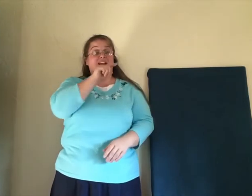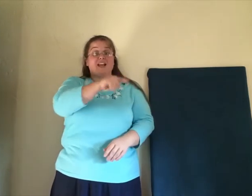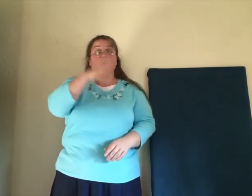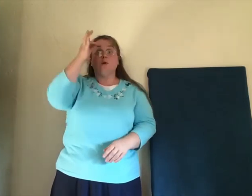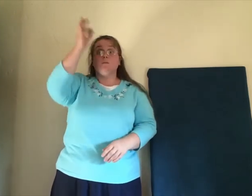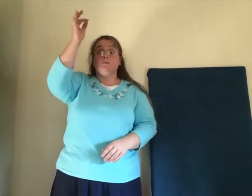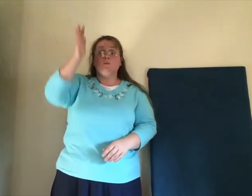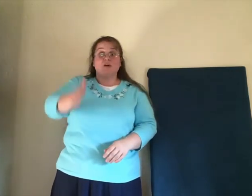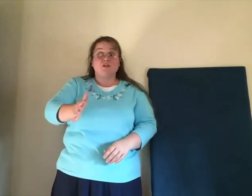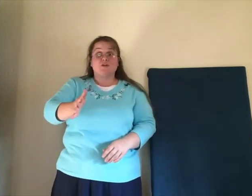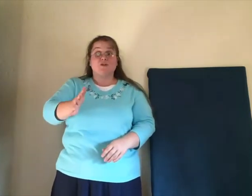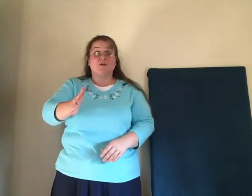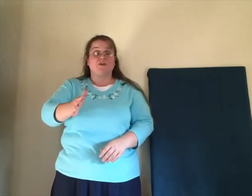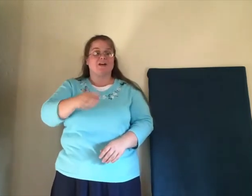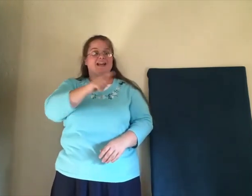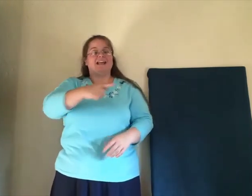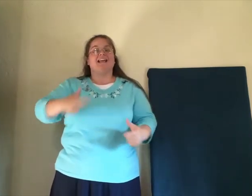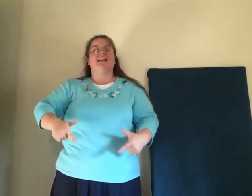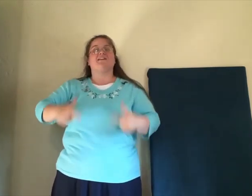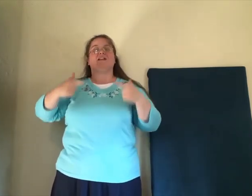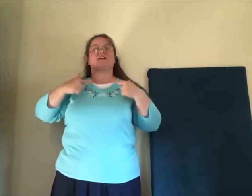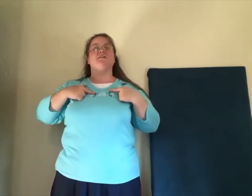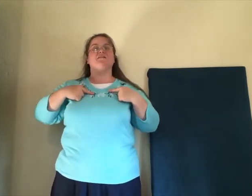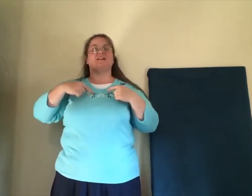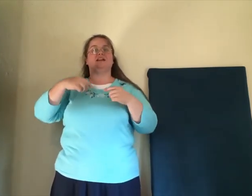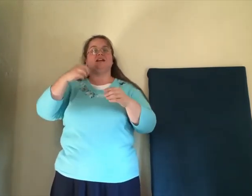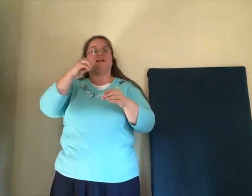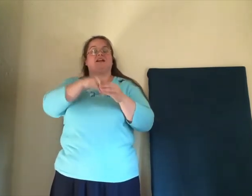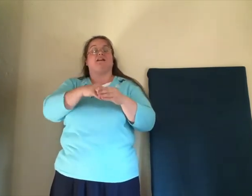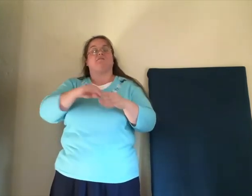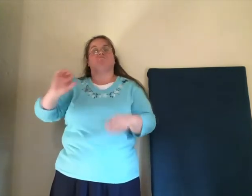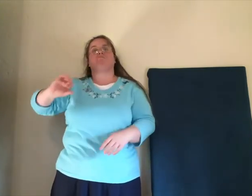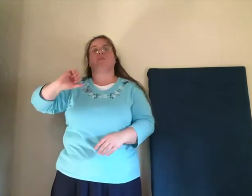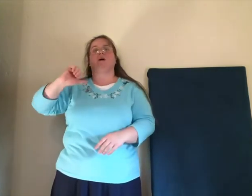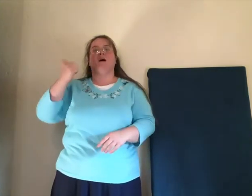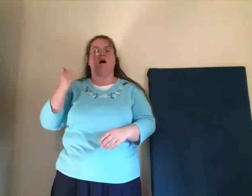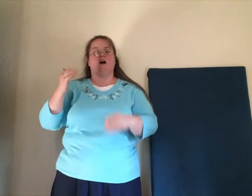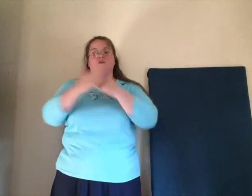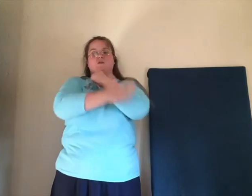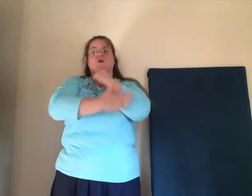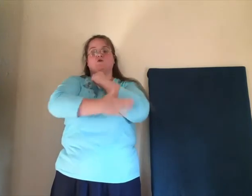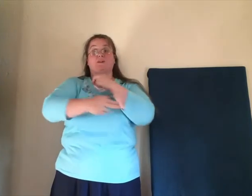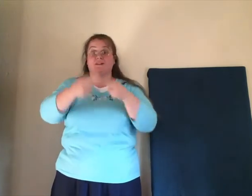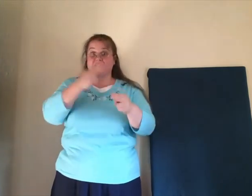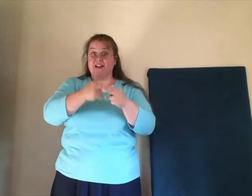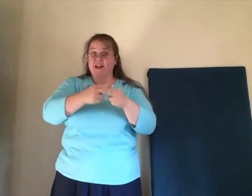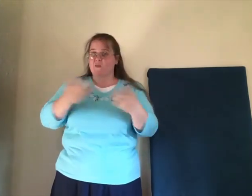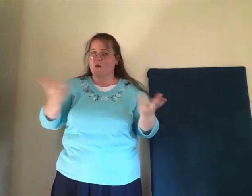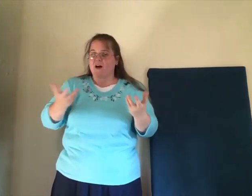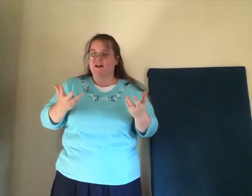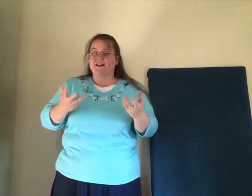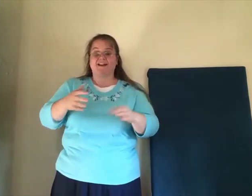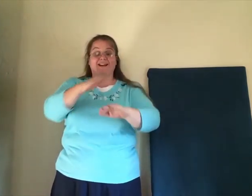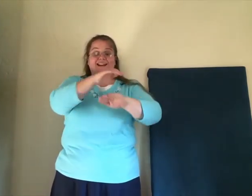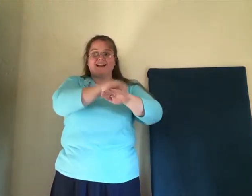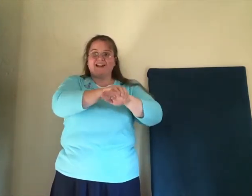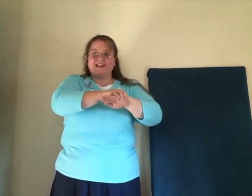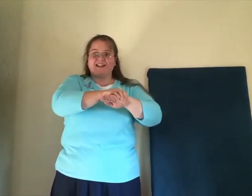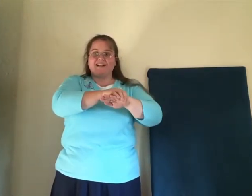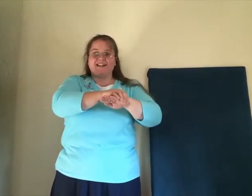He knew Jesus as his Savior. He was a preacher. He lived in a different country named